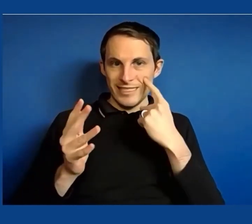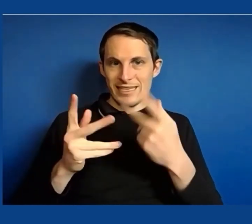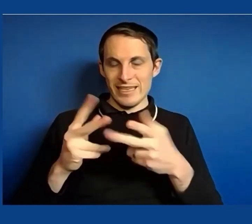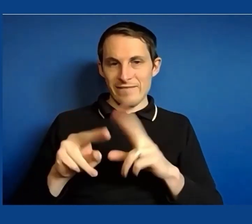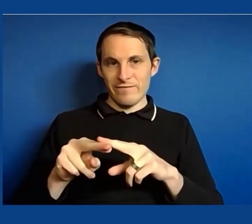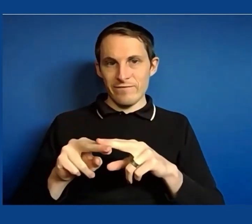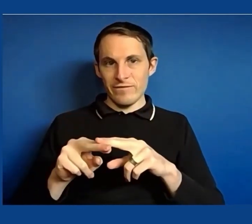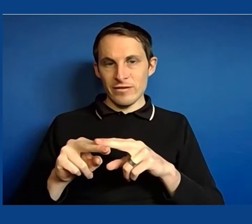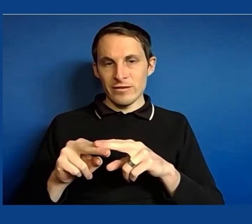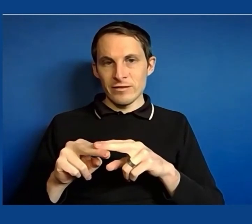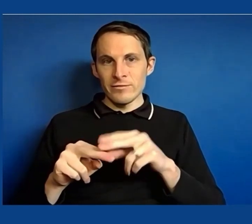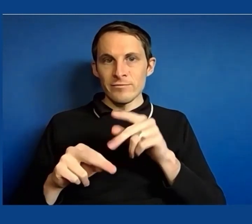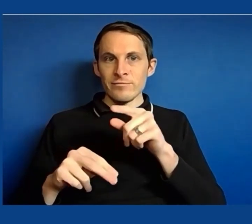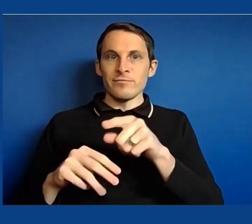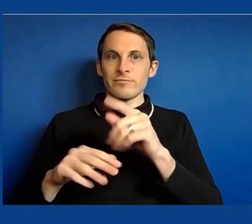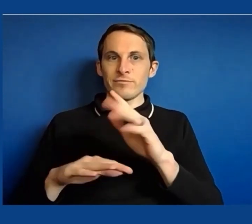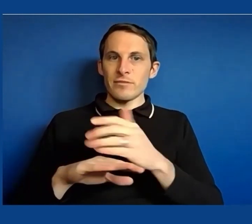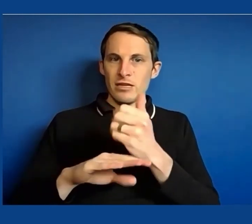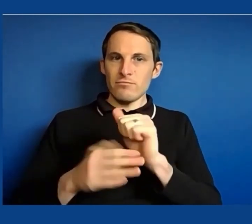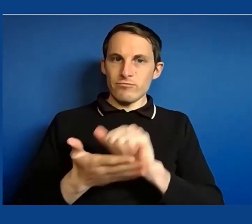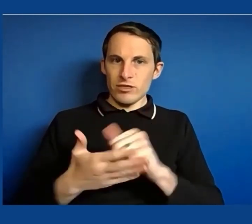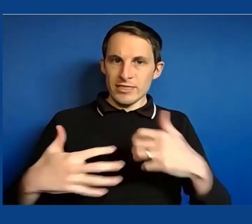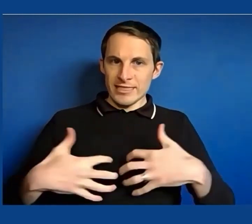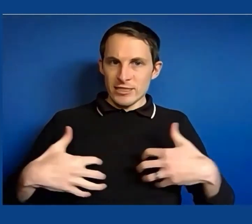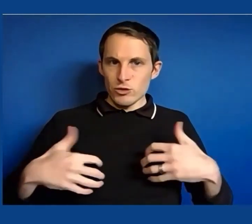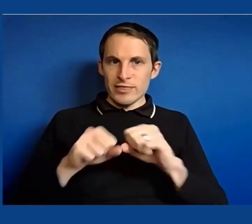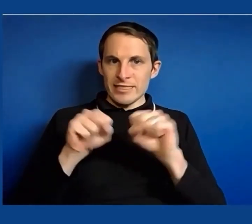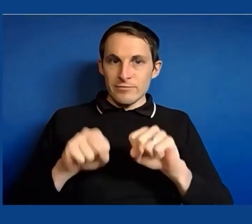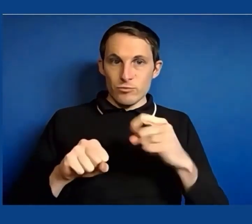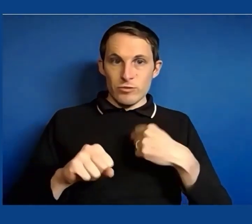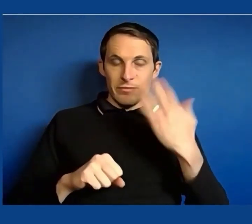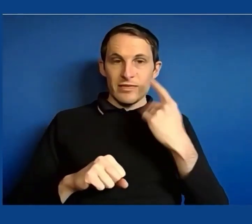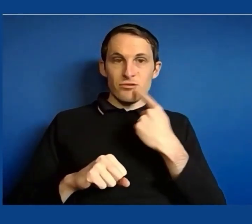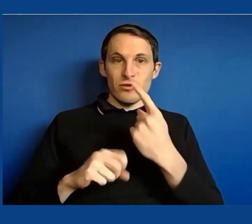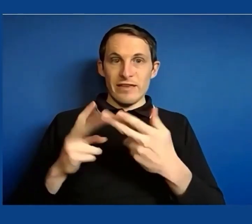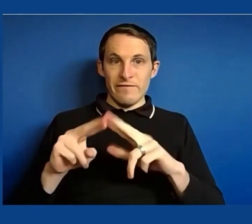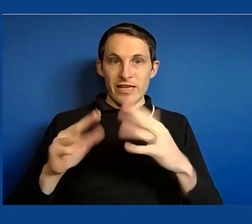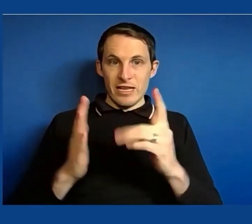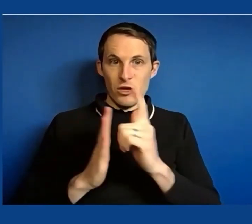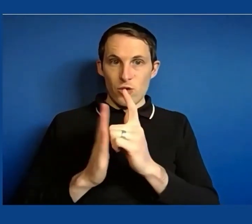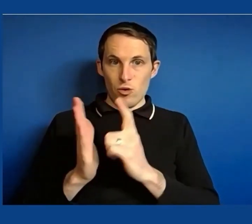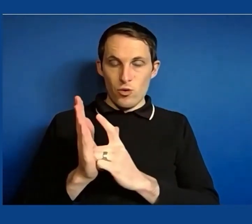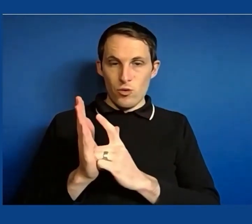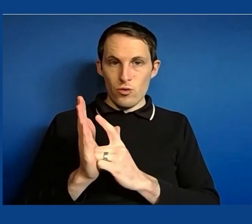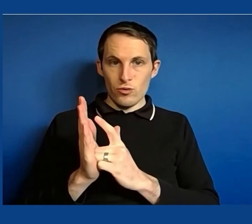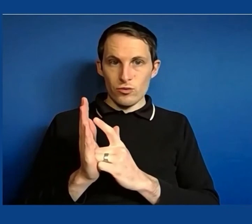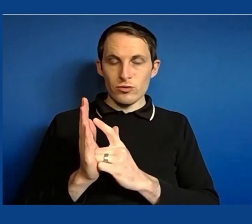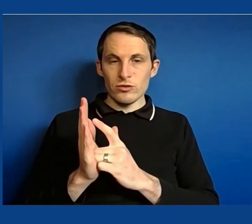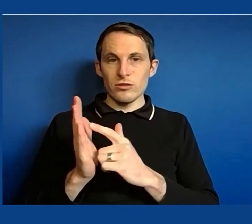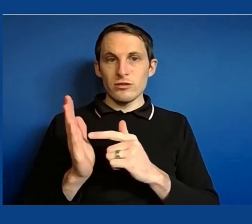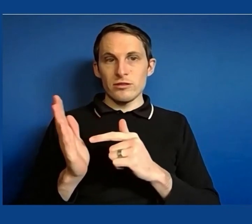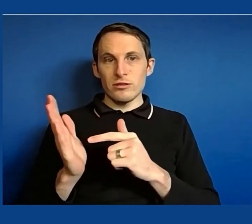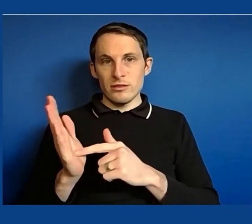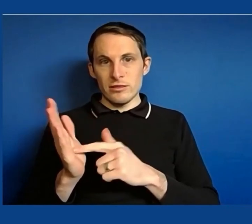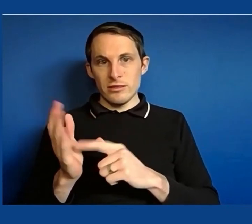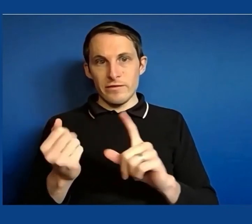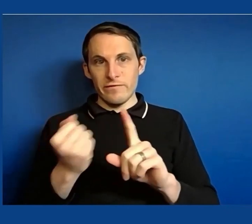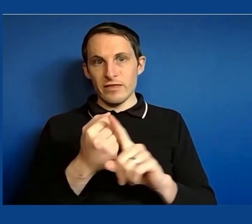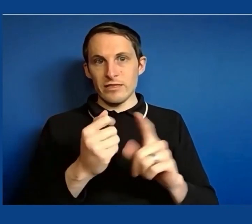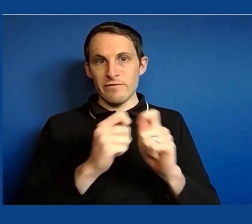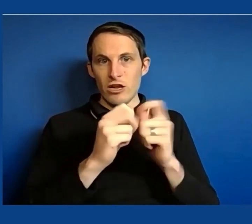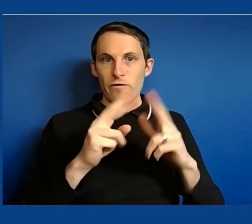being skeletal. We are told that any rule that seriously offends the value of justice and human rights, especially equality before the